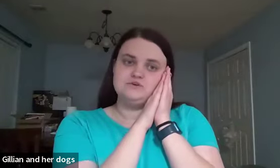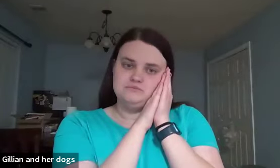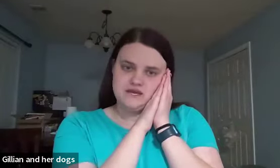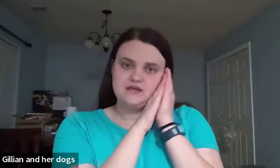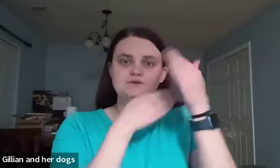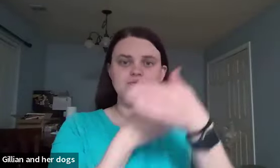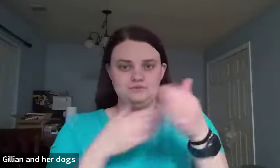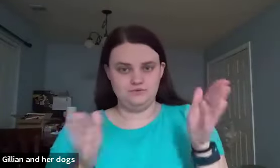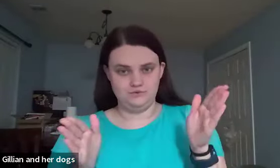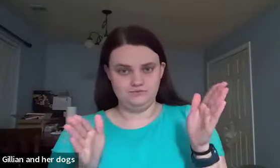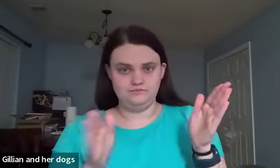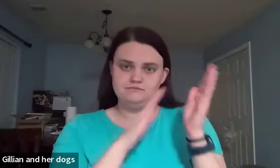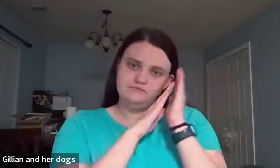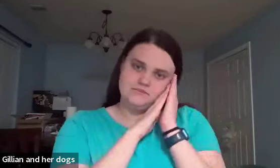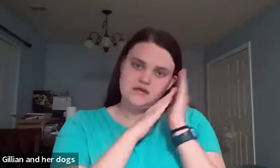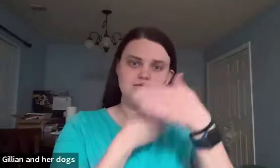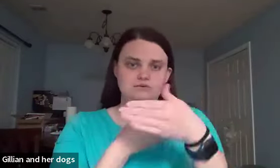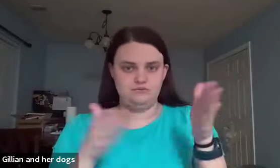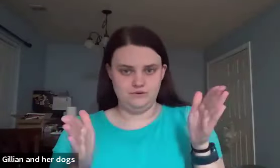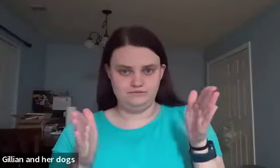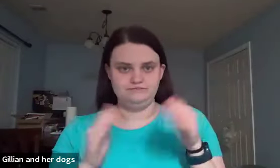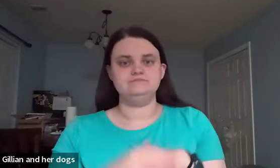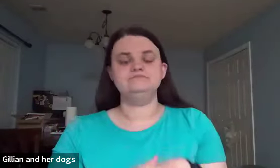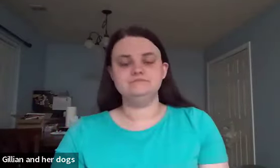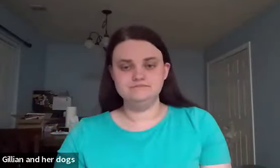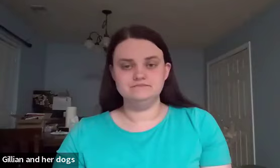So bedroom, bedroom. Mm-hmm.